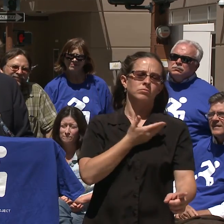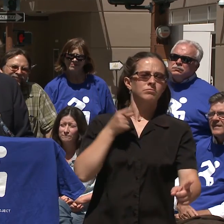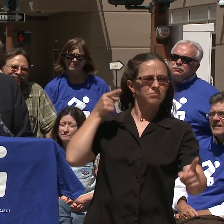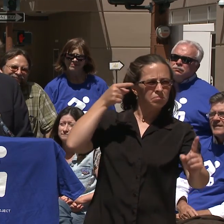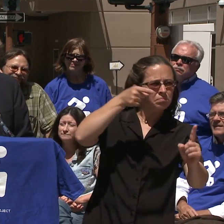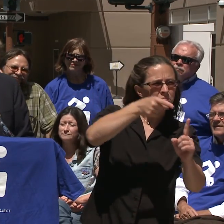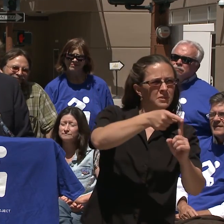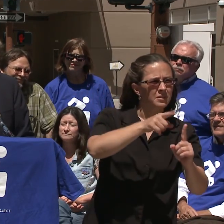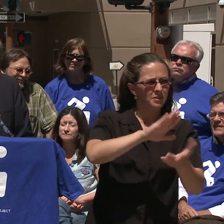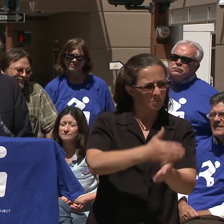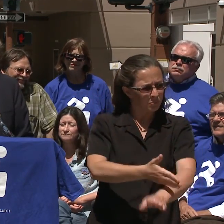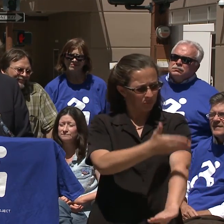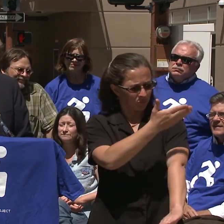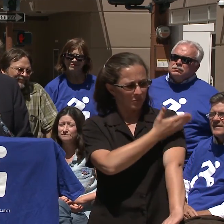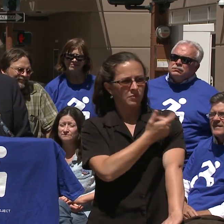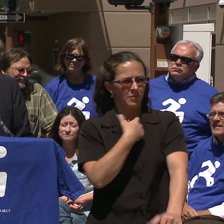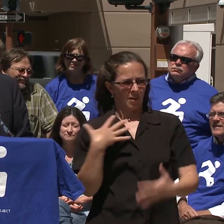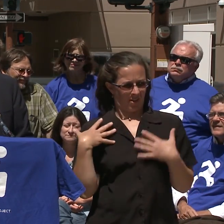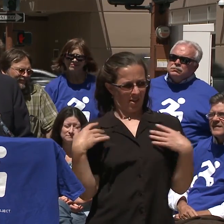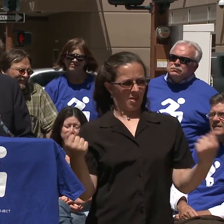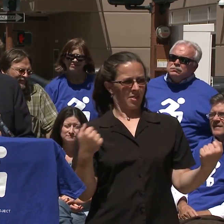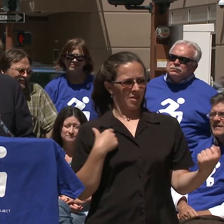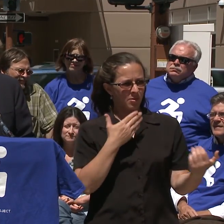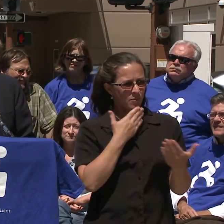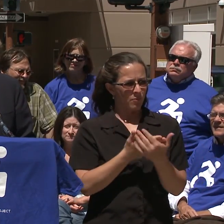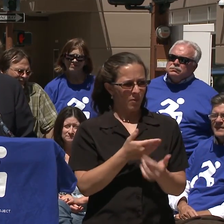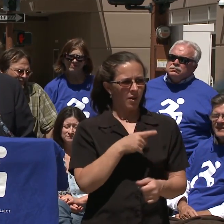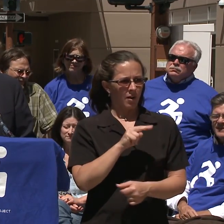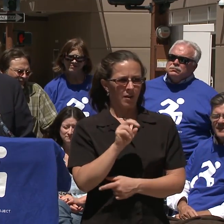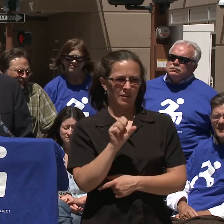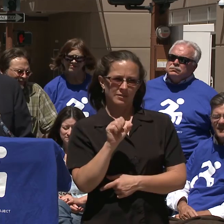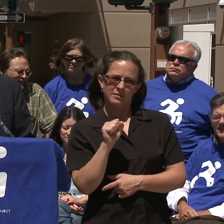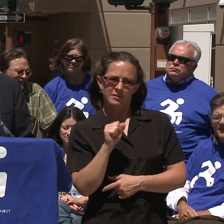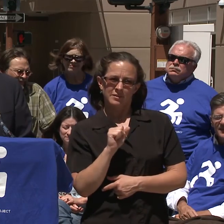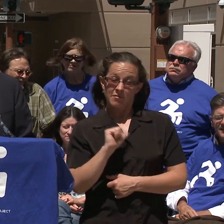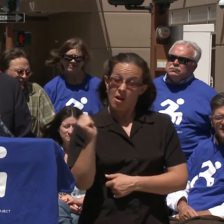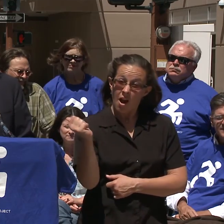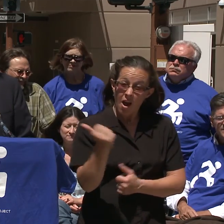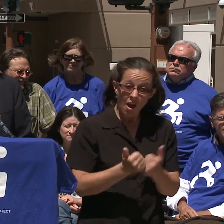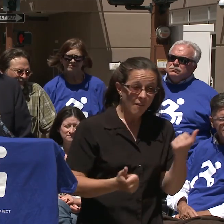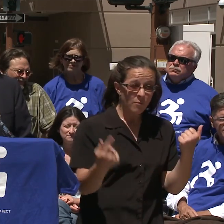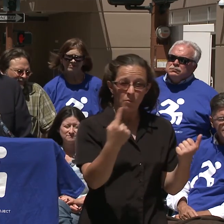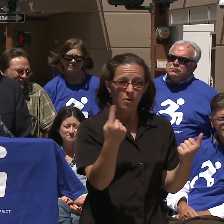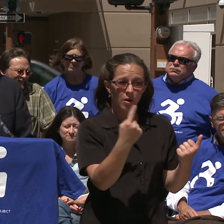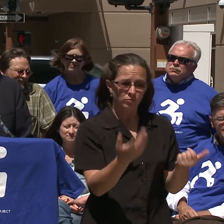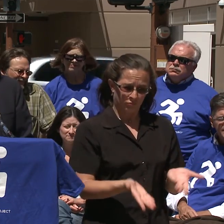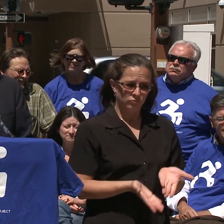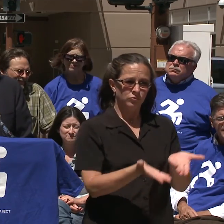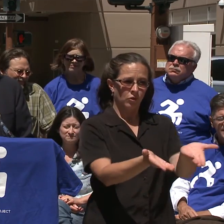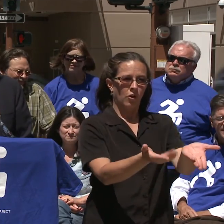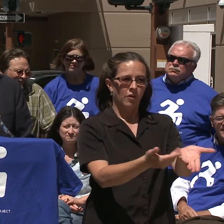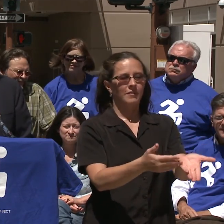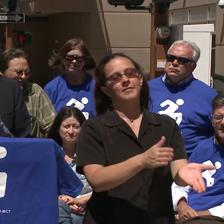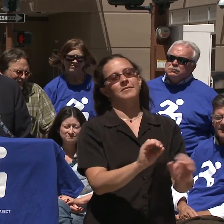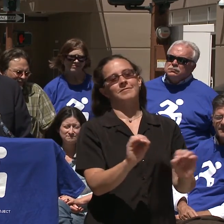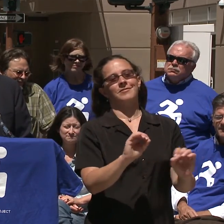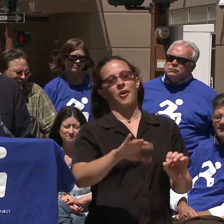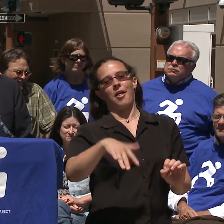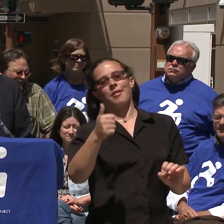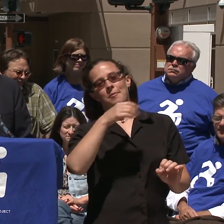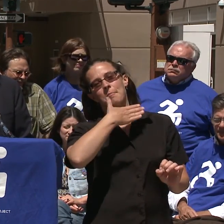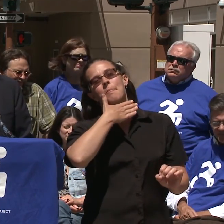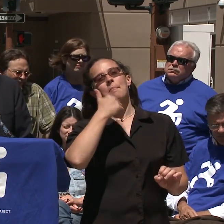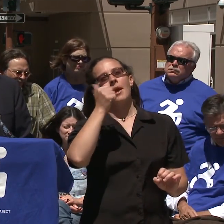and wellness and the sense of security of all of the people that we serve, and there could be no better icon to really reflect that